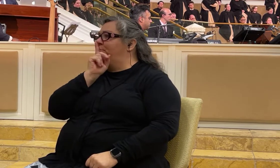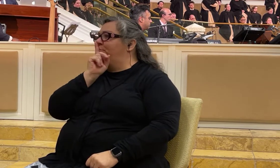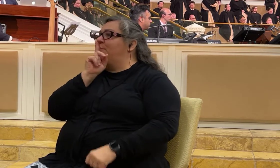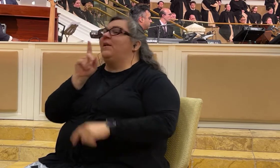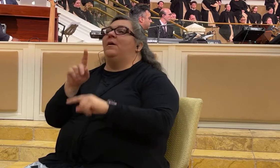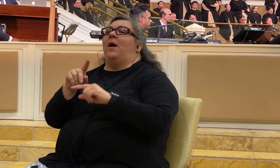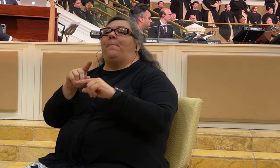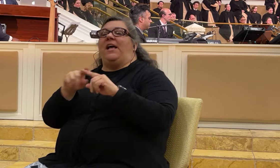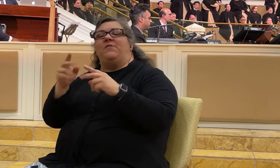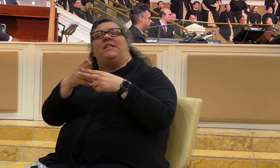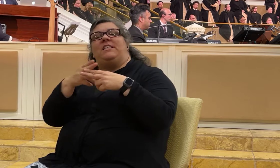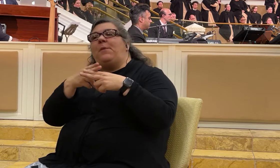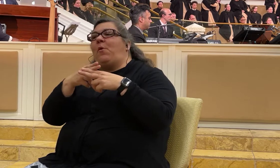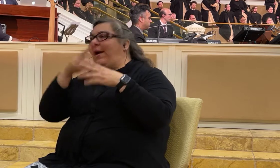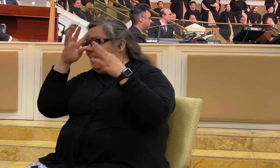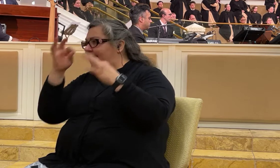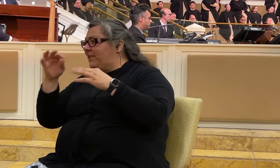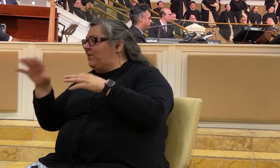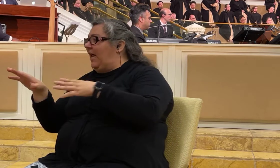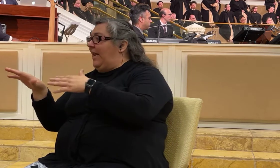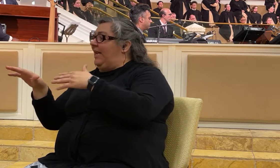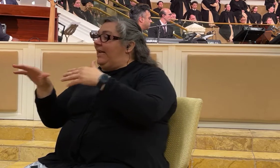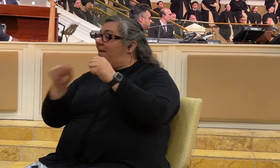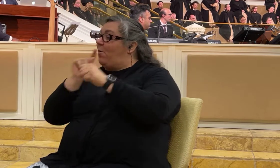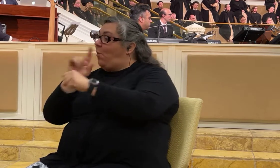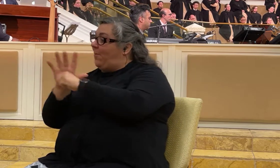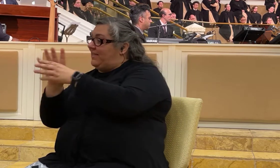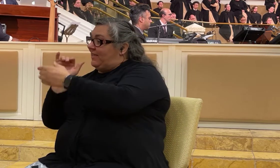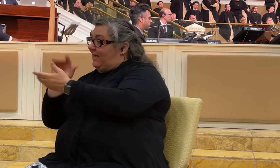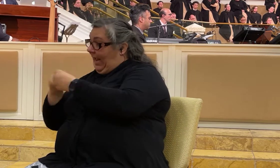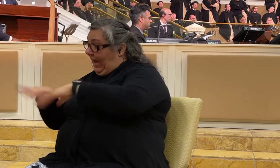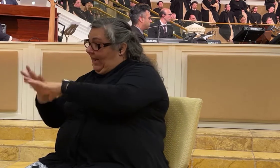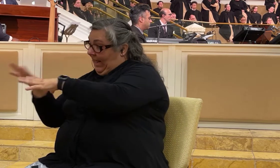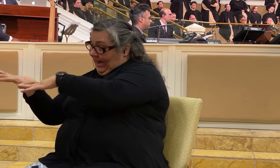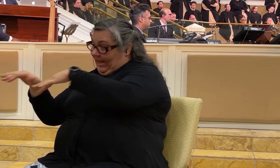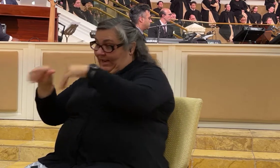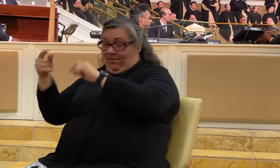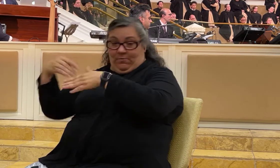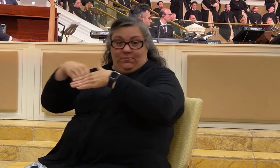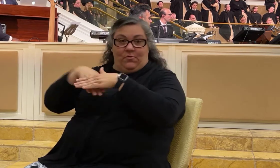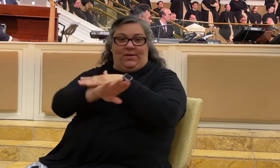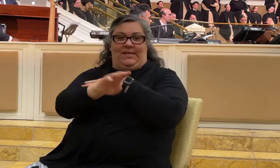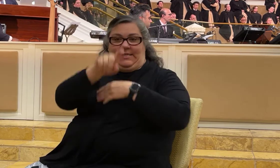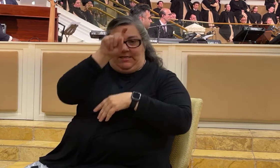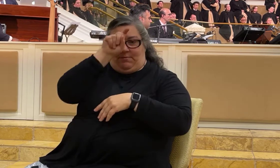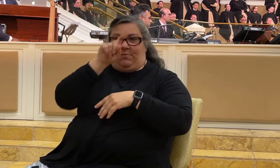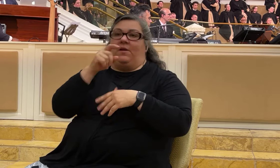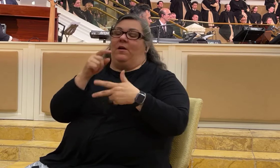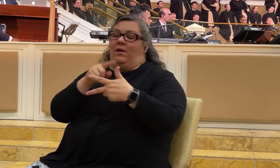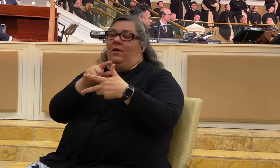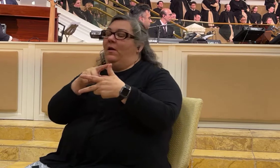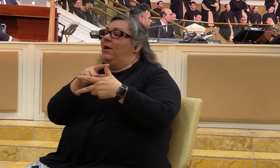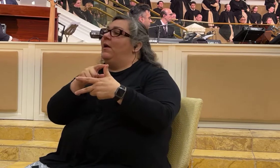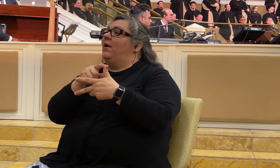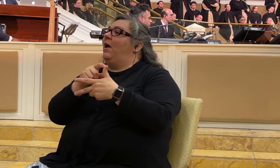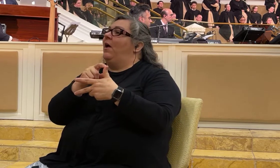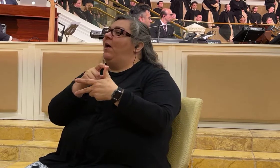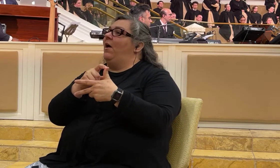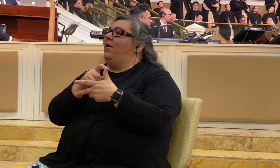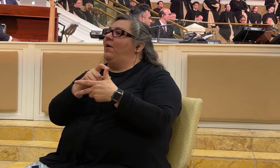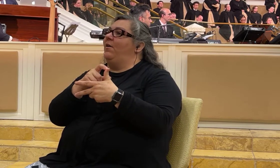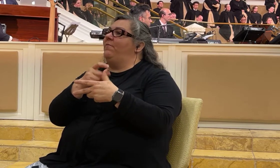to be temporary, away from the promised land. Abraham, it looks like from the